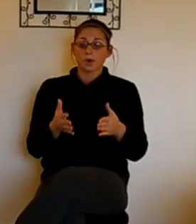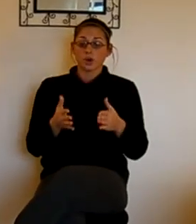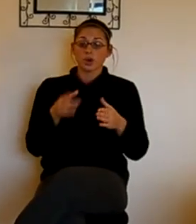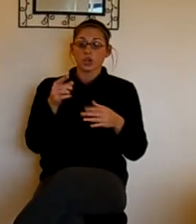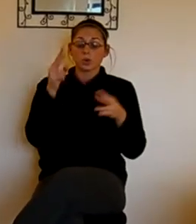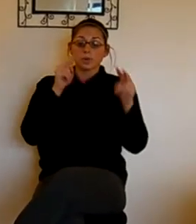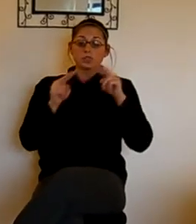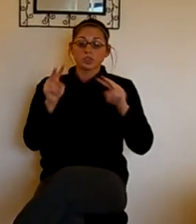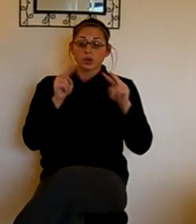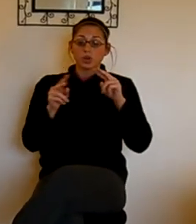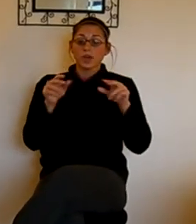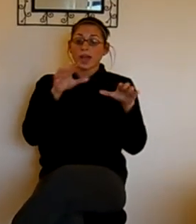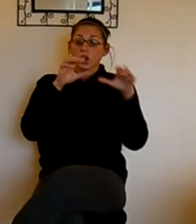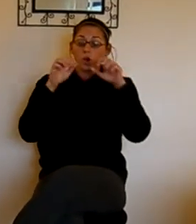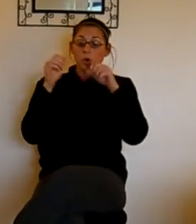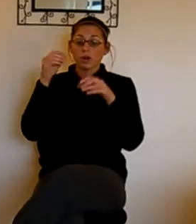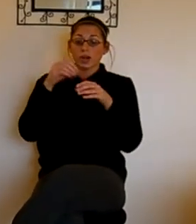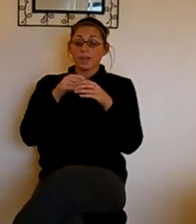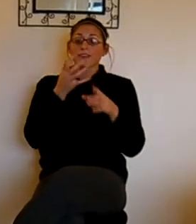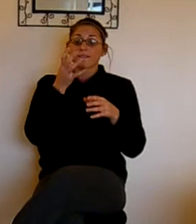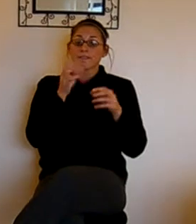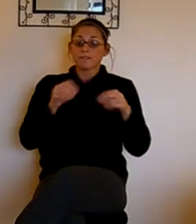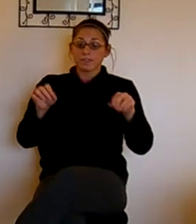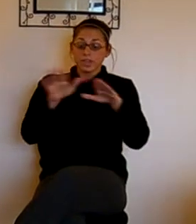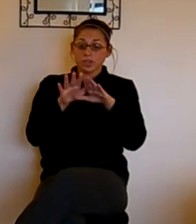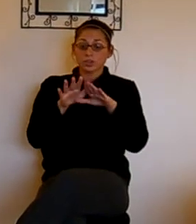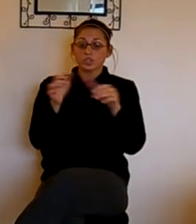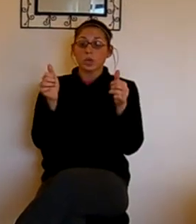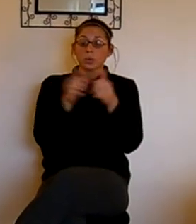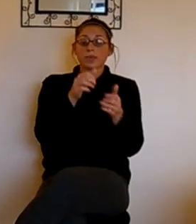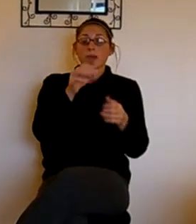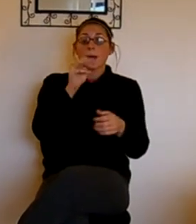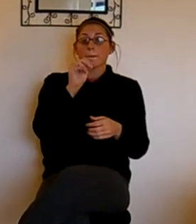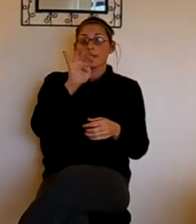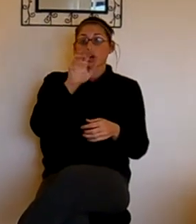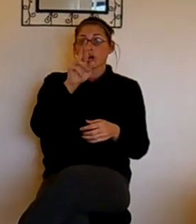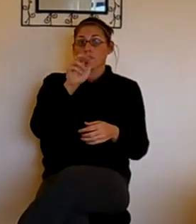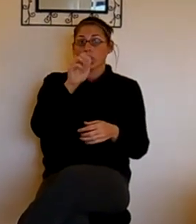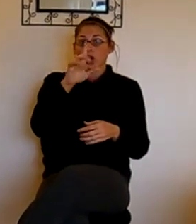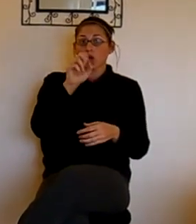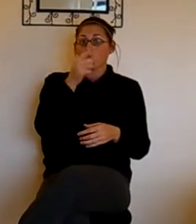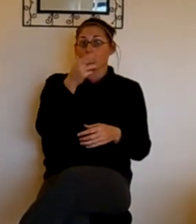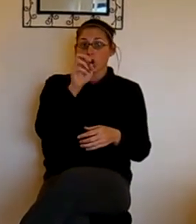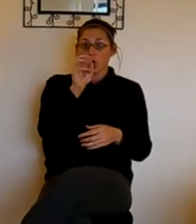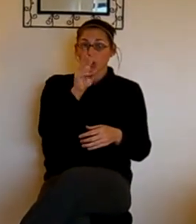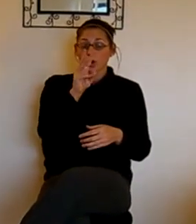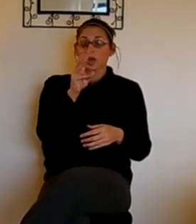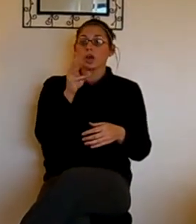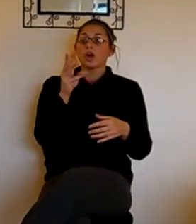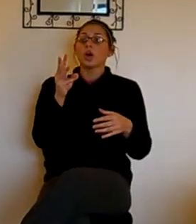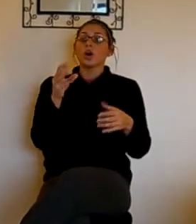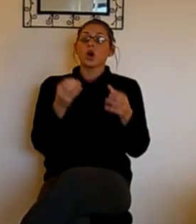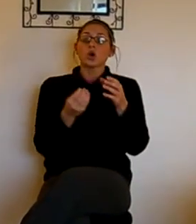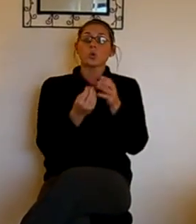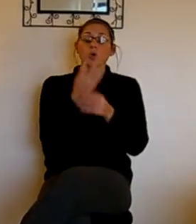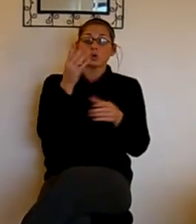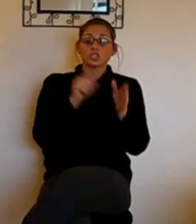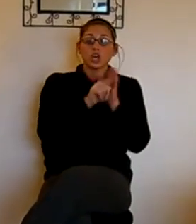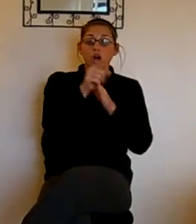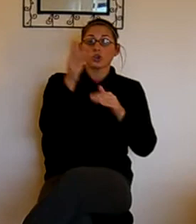that corn in the field with Miracle-Gro fertilizer grows taller than the corn in the field with no fertilizer. And this is